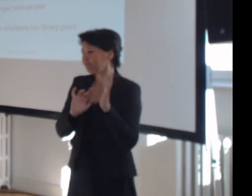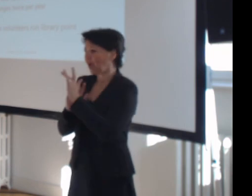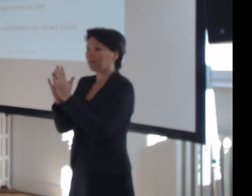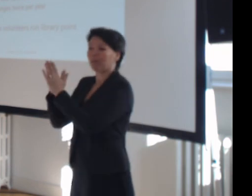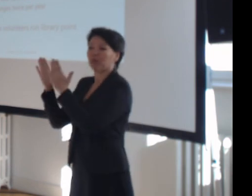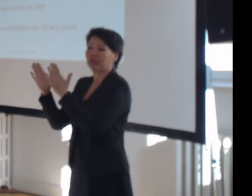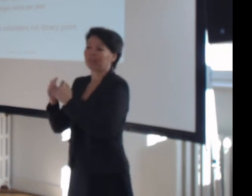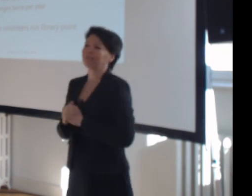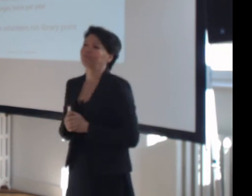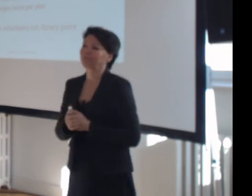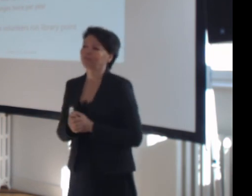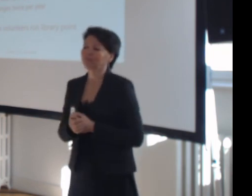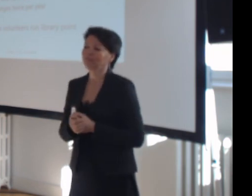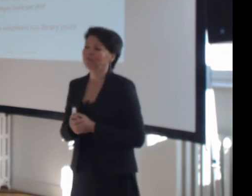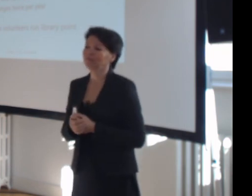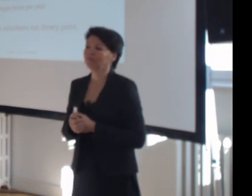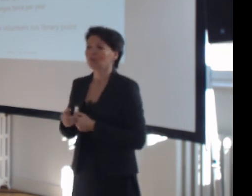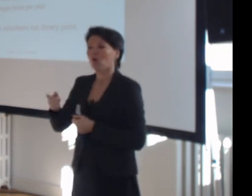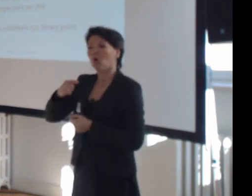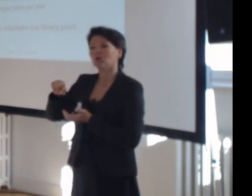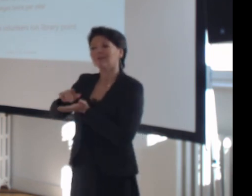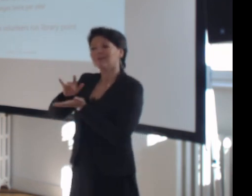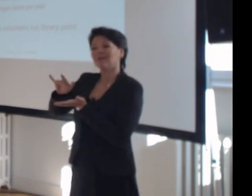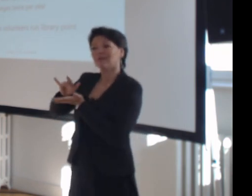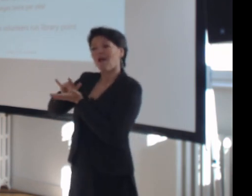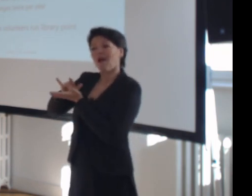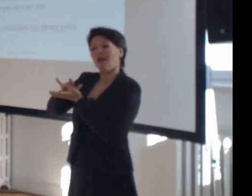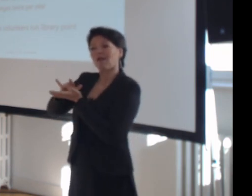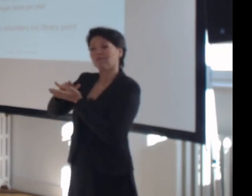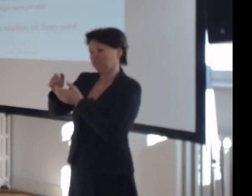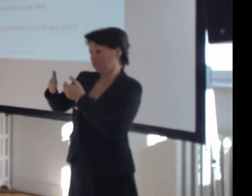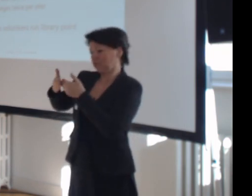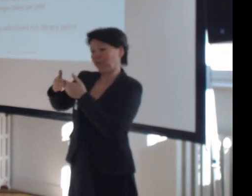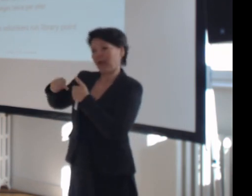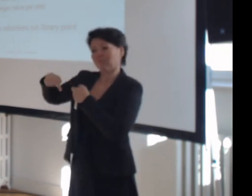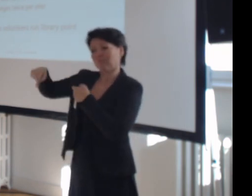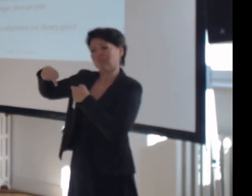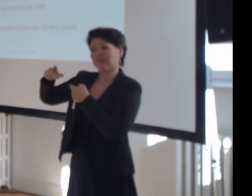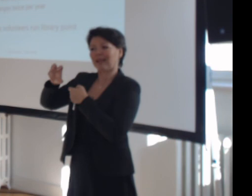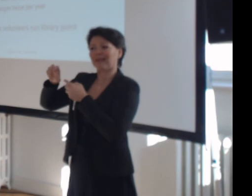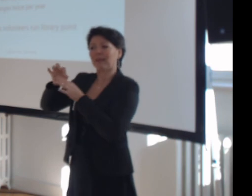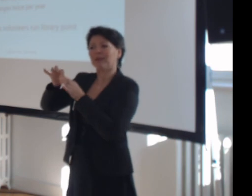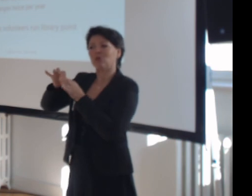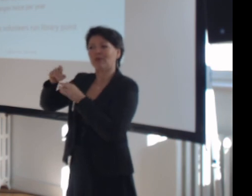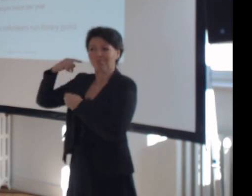Our central library is situated in Mechelen, just 30 minutes from here. There we